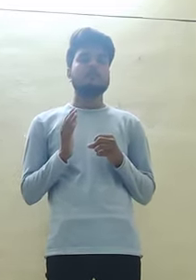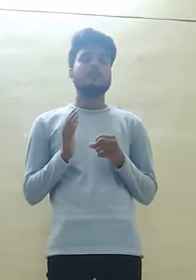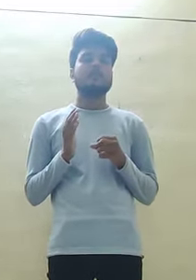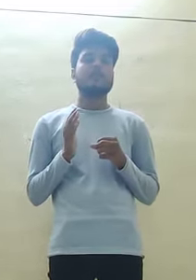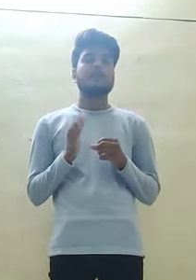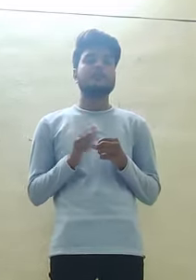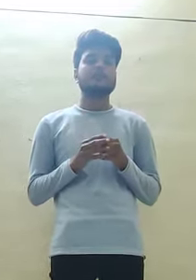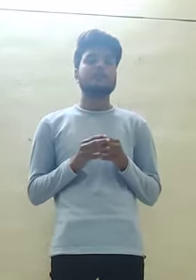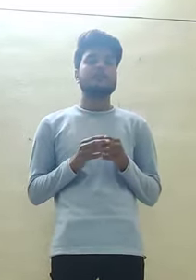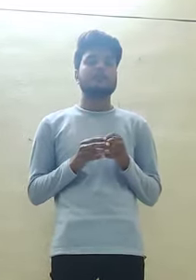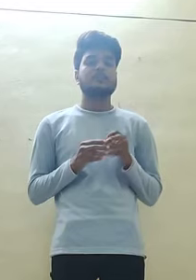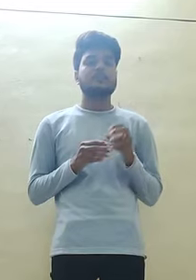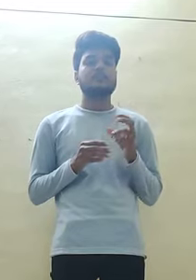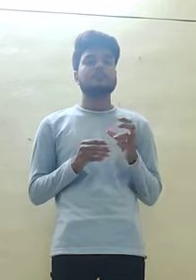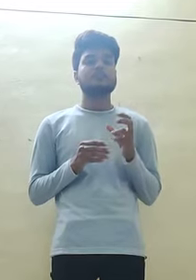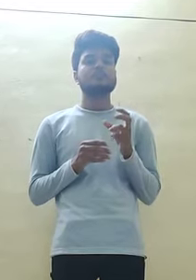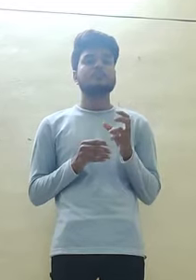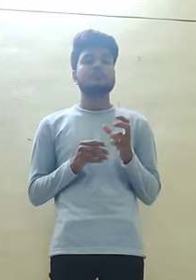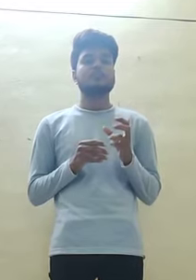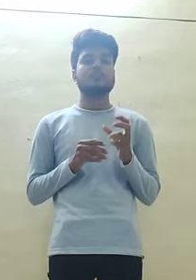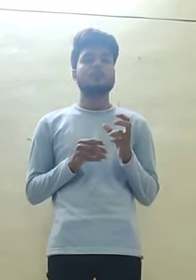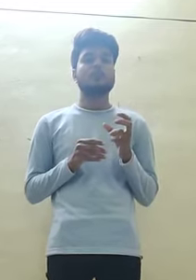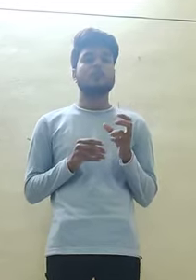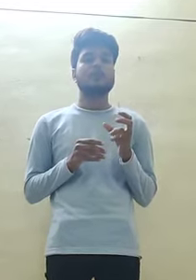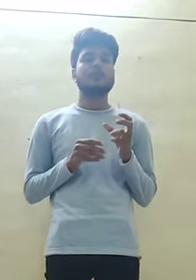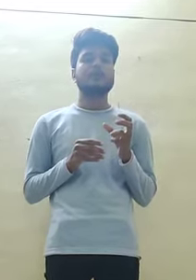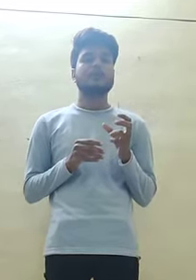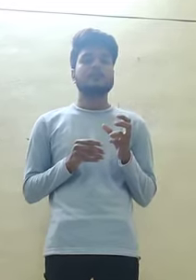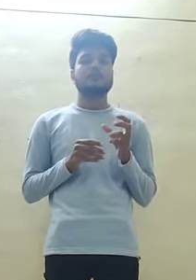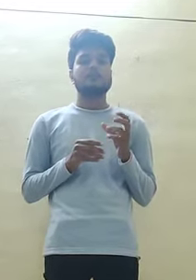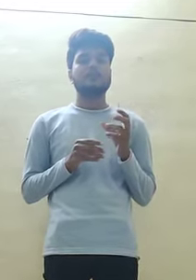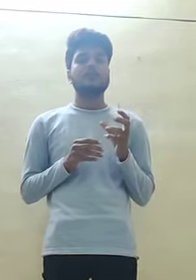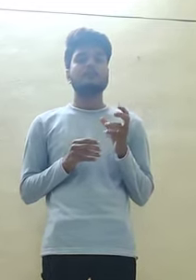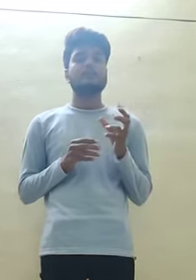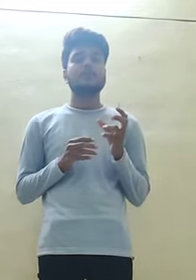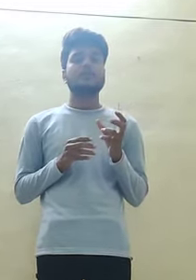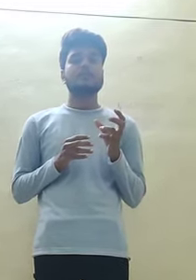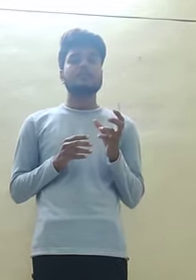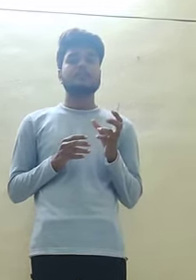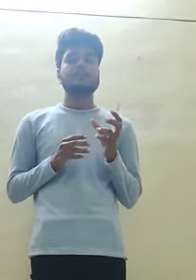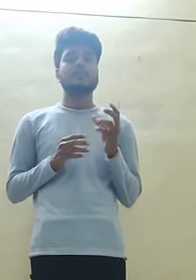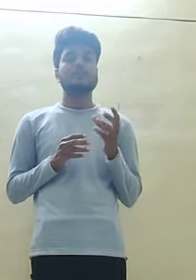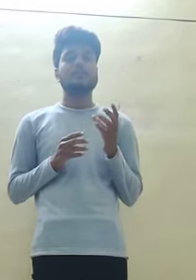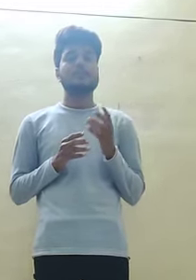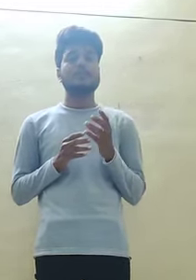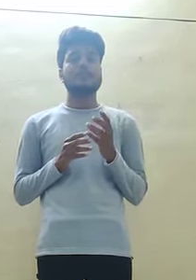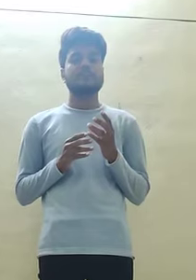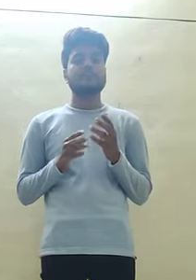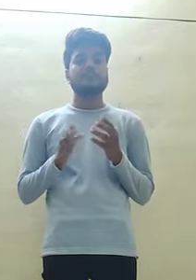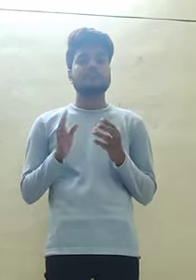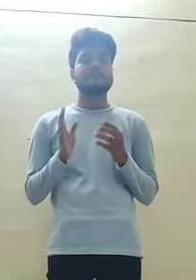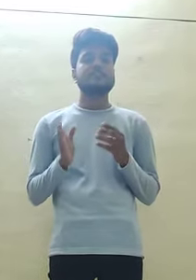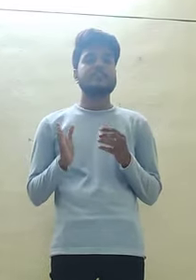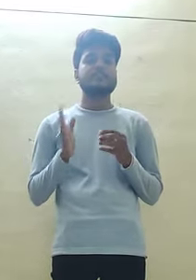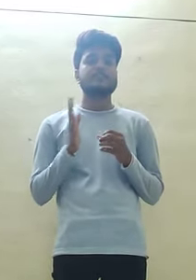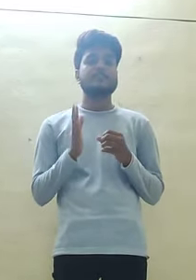The lambda expression is used to provide the implementation of an interface which has